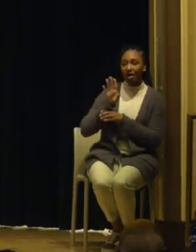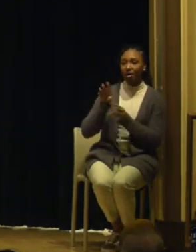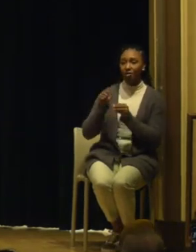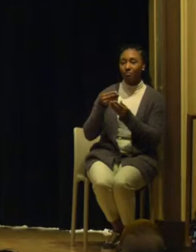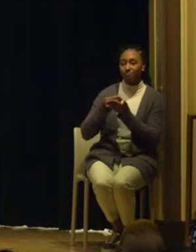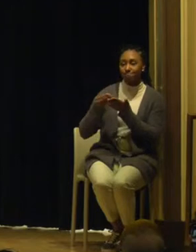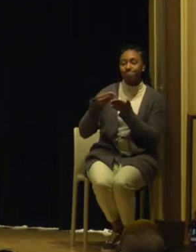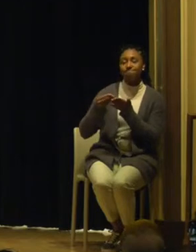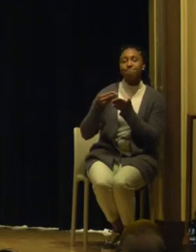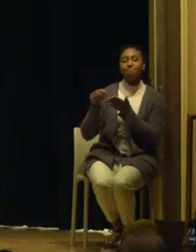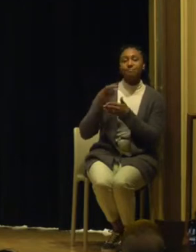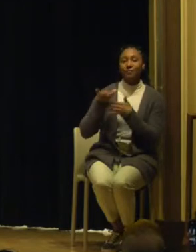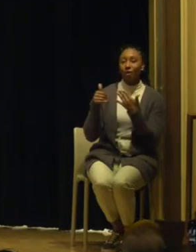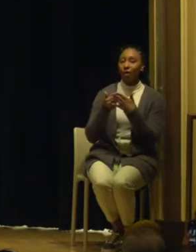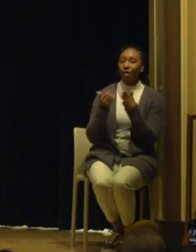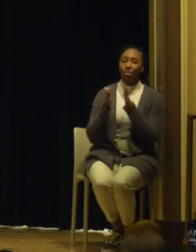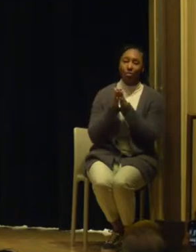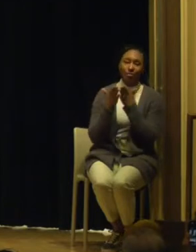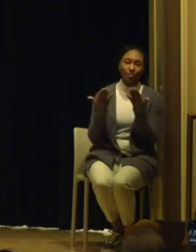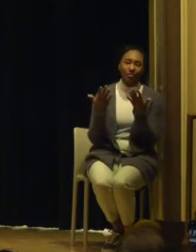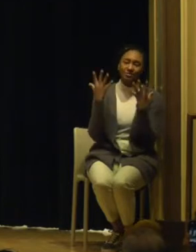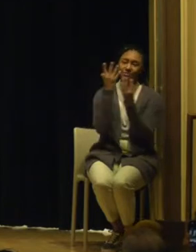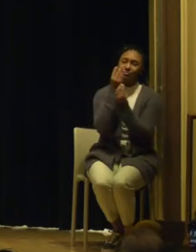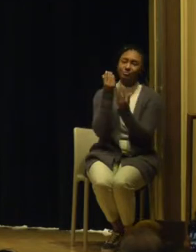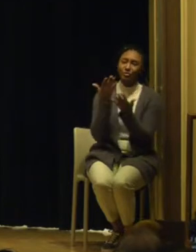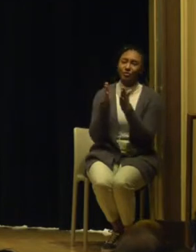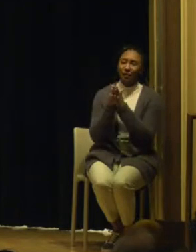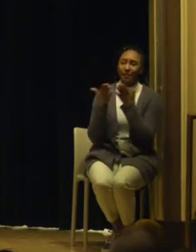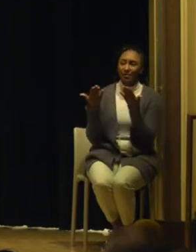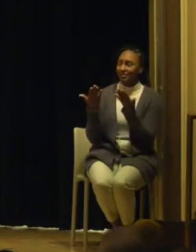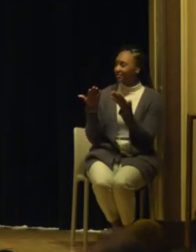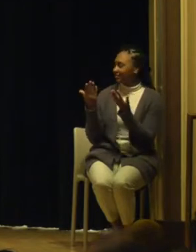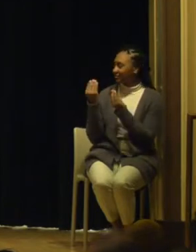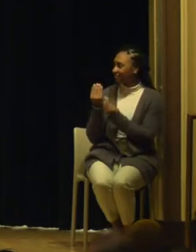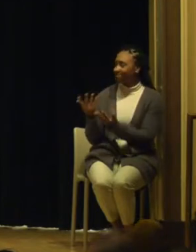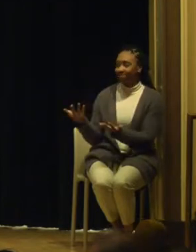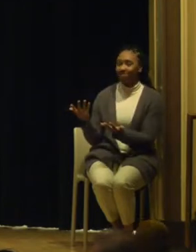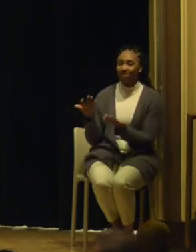So hopefully you all got one of these gorgeous books sitting out there.